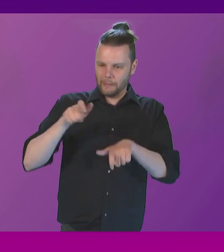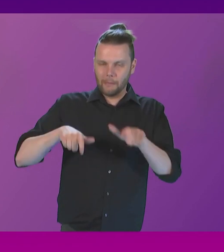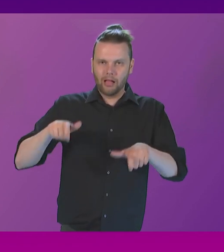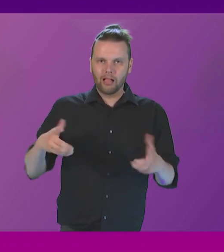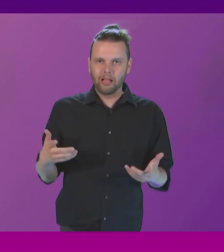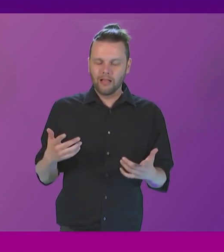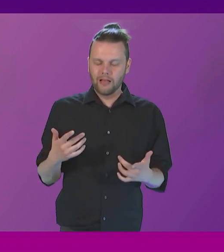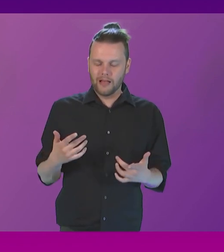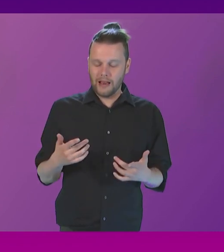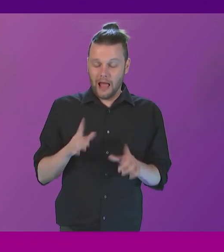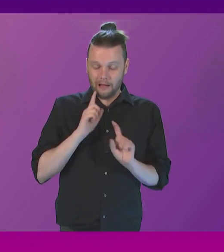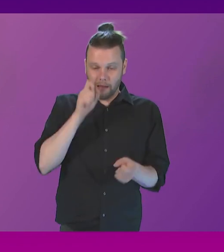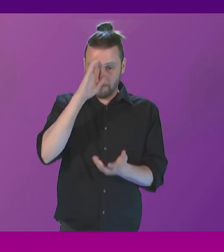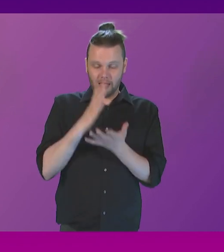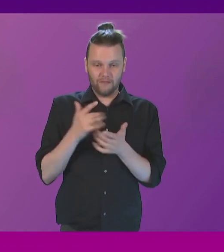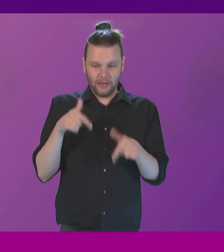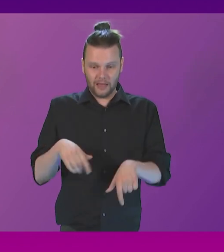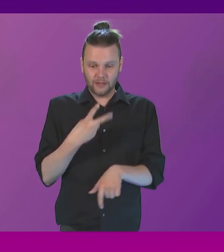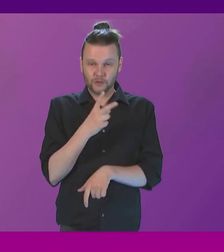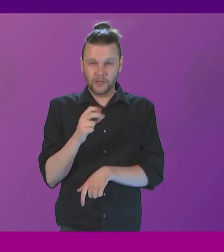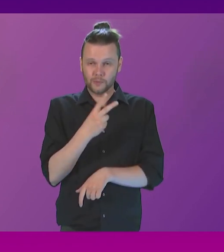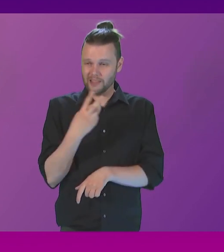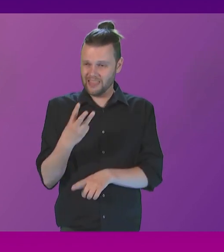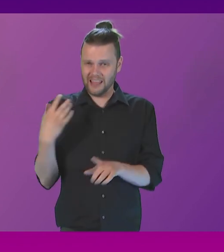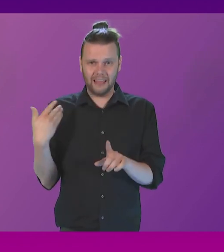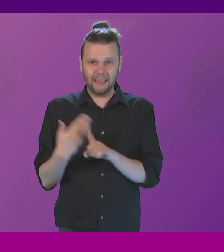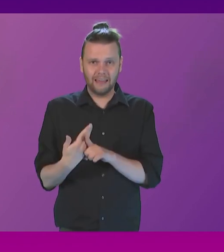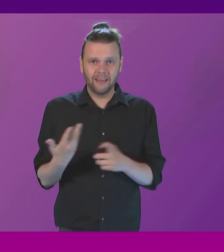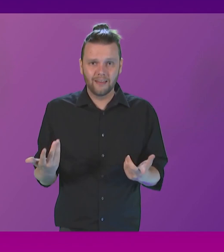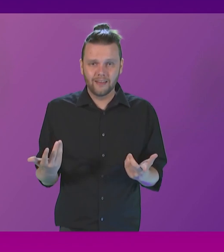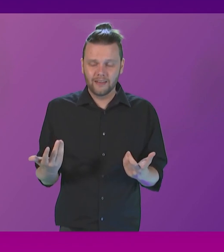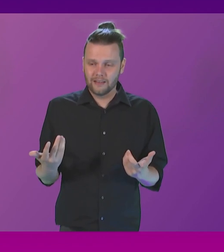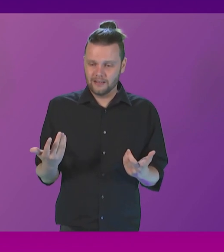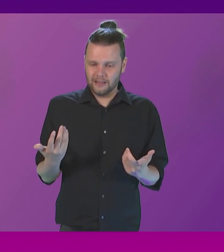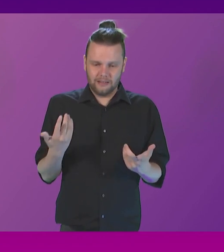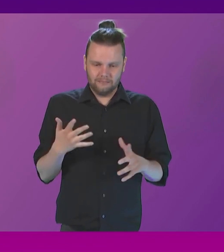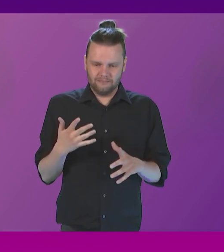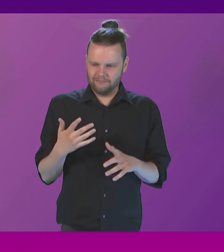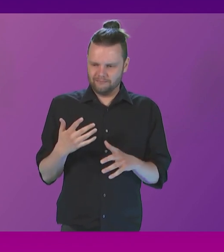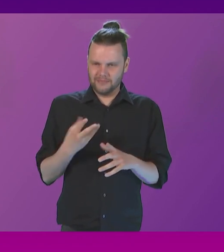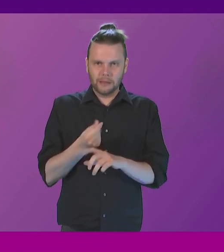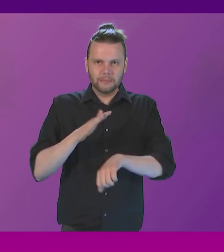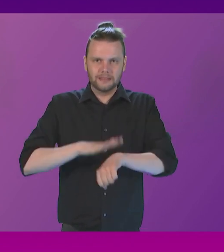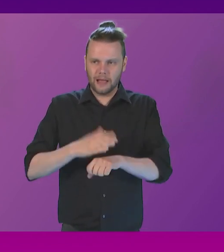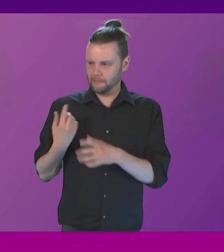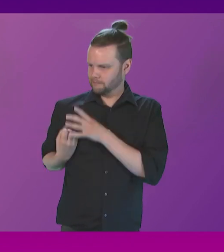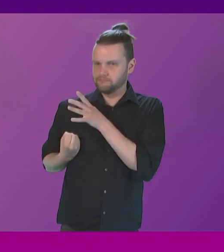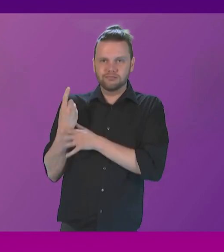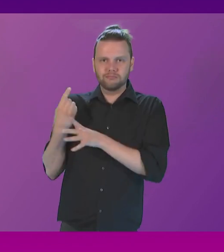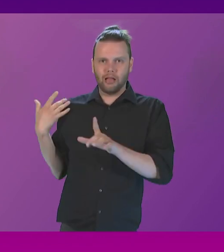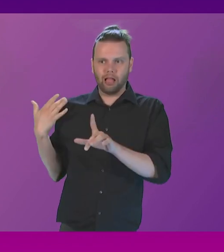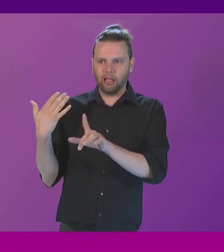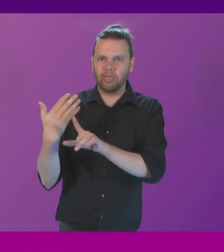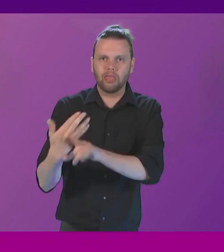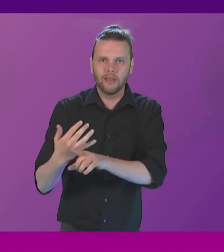believe, really, that we're here in 2023, sometime after this issue came to light and